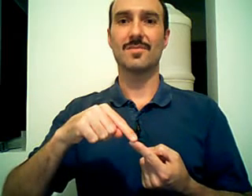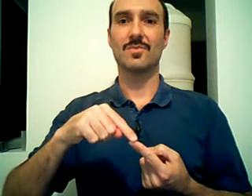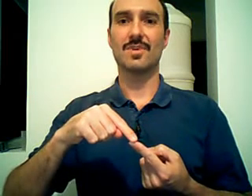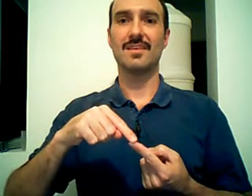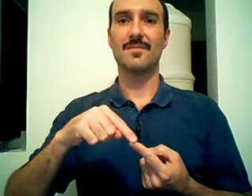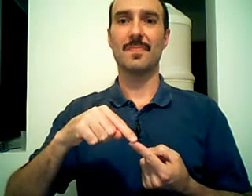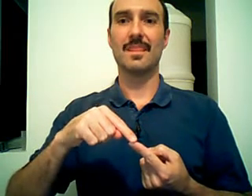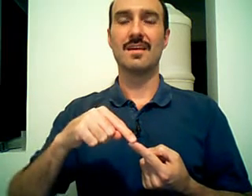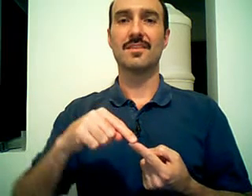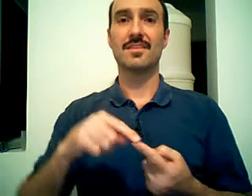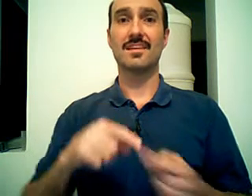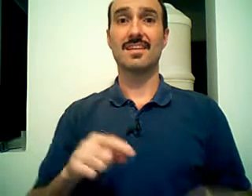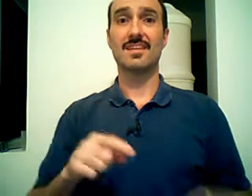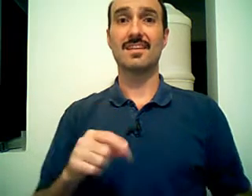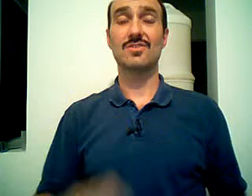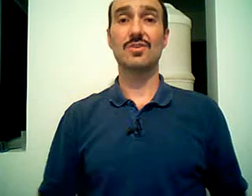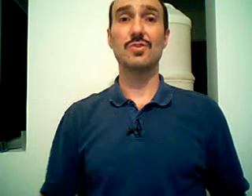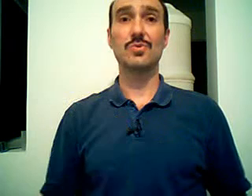Okay. The next sign is you.